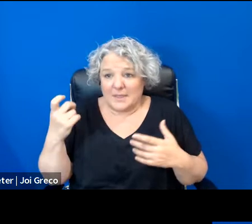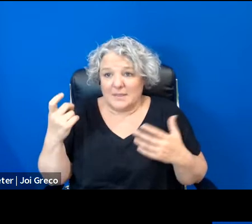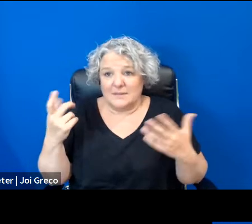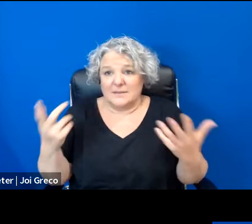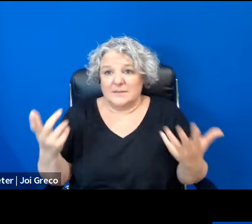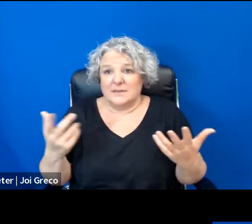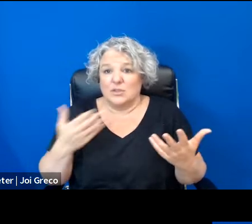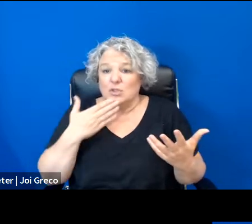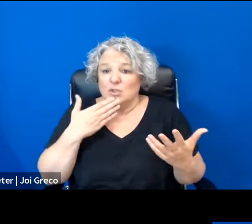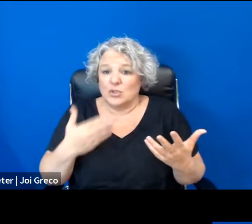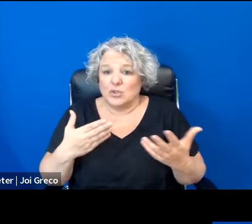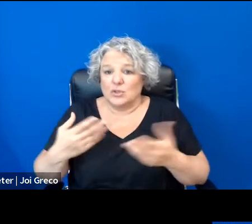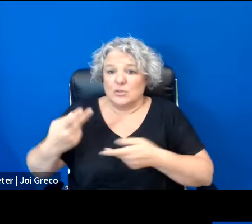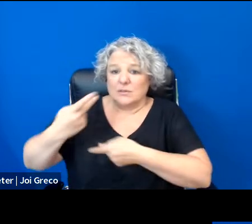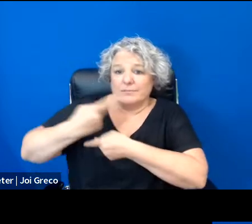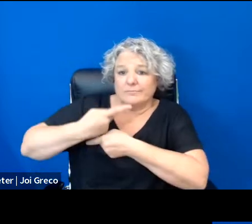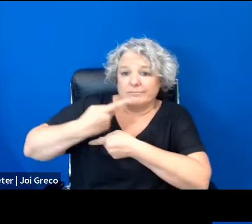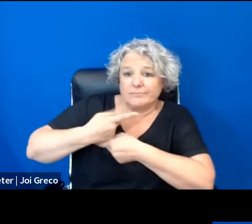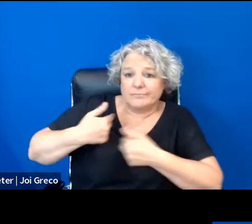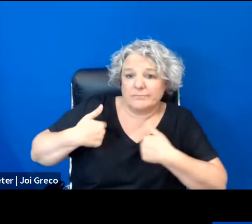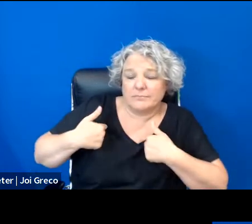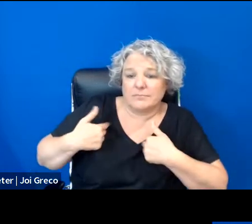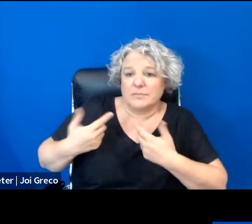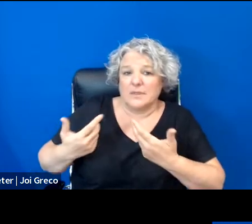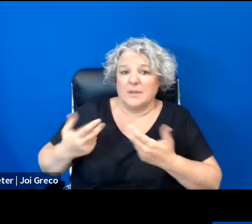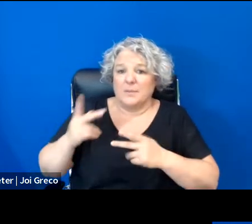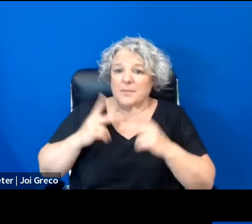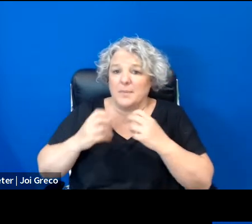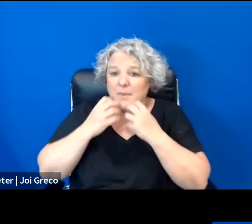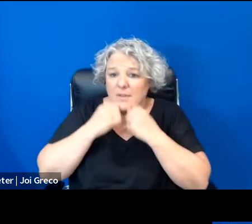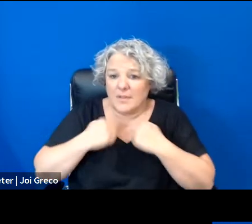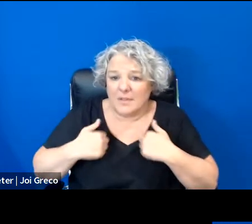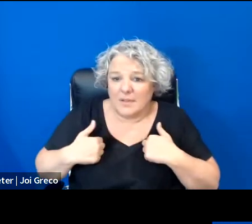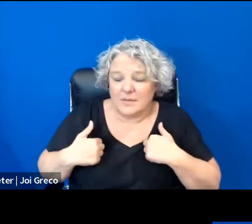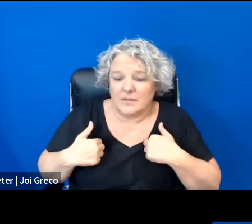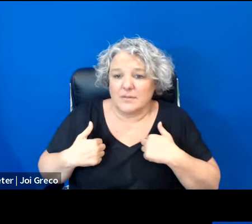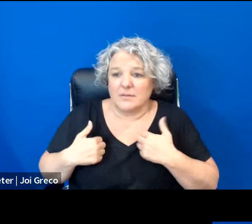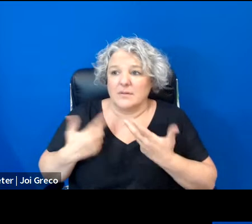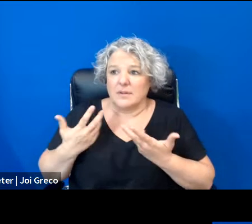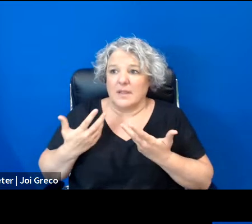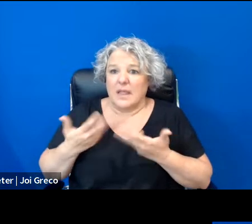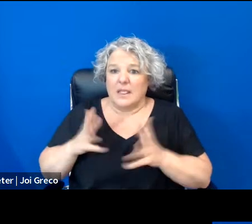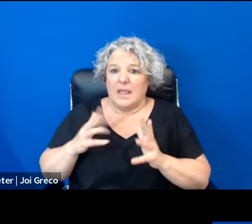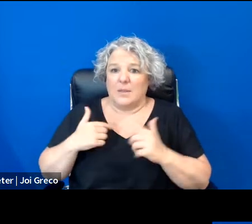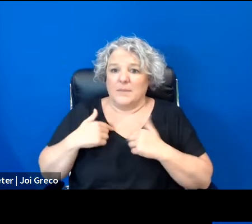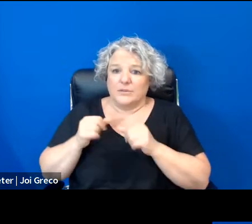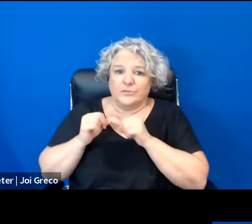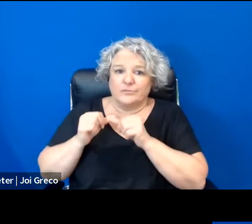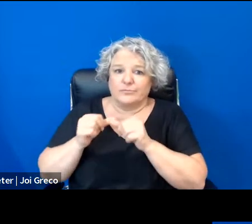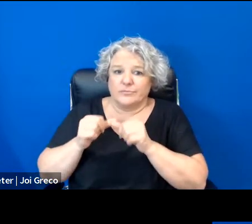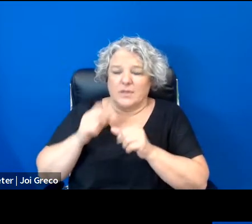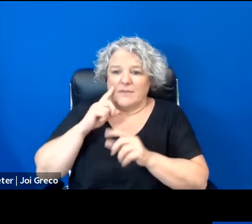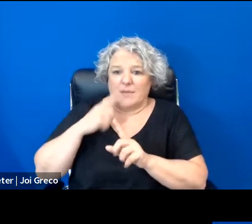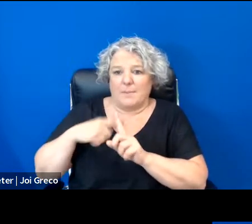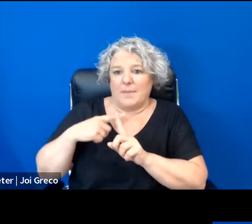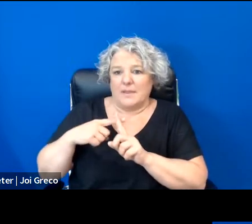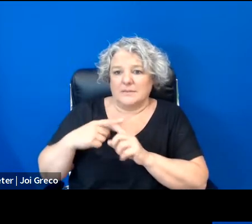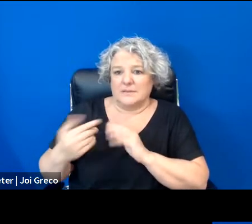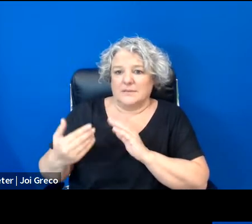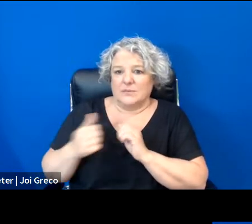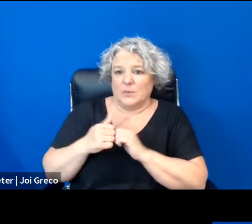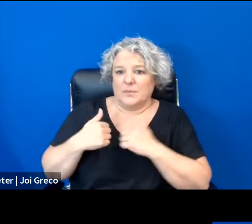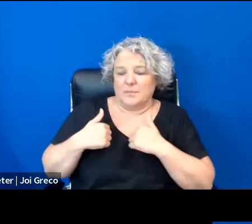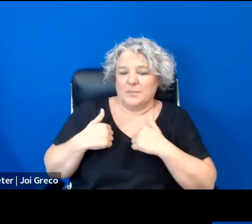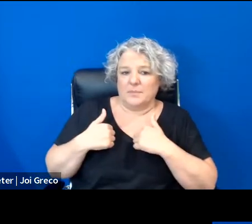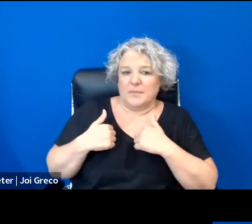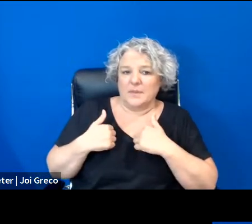had good caregiving by people who loved them, people who who have felt positively towards them. We all have